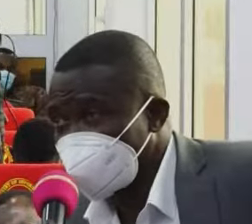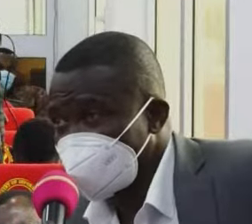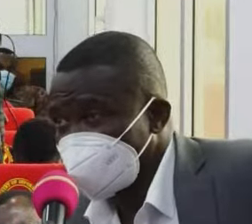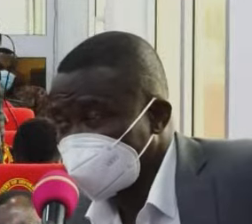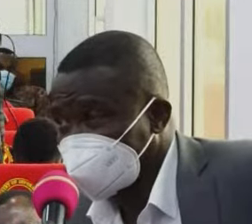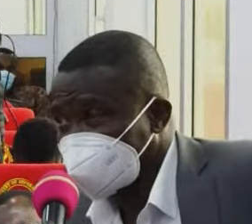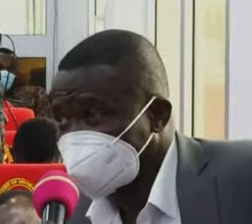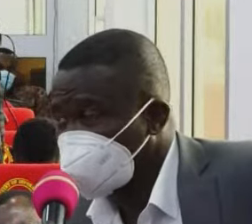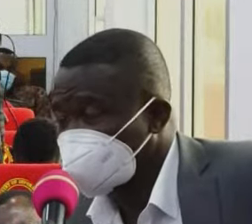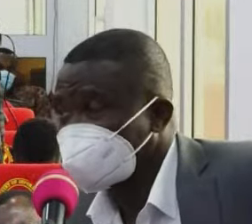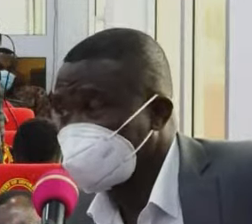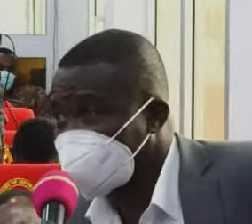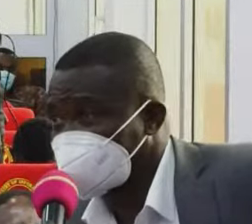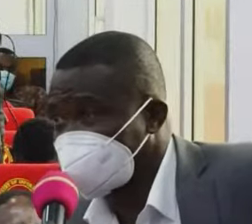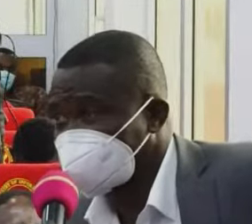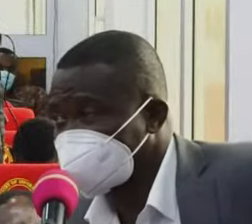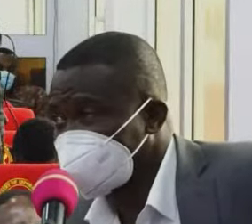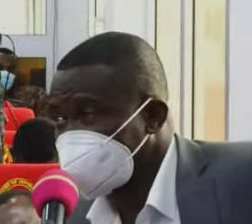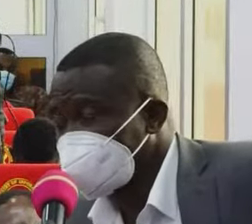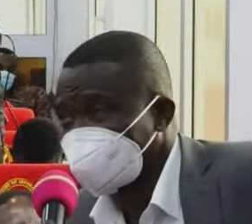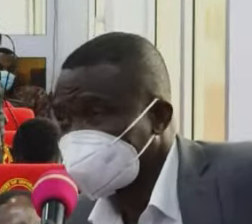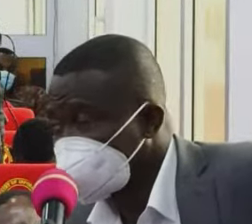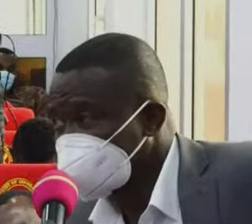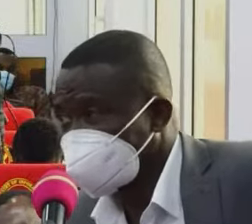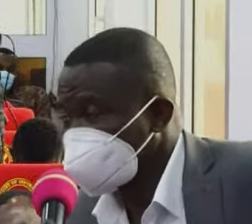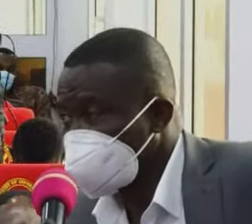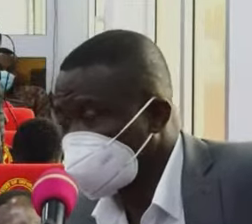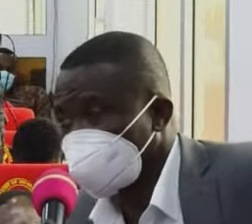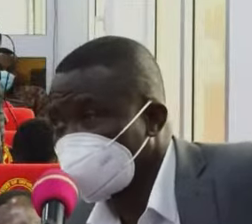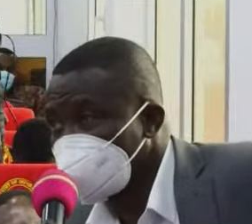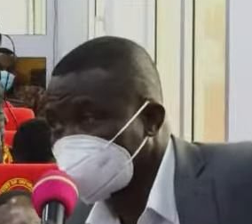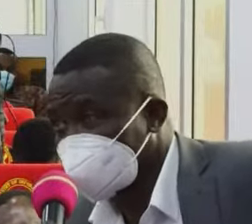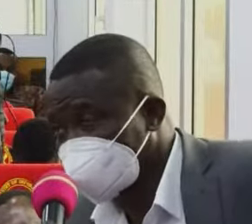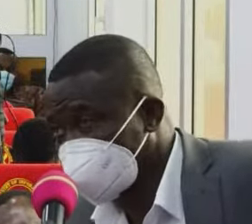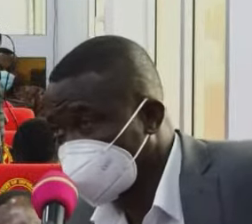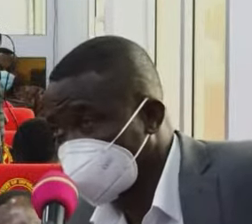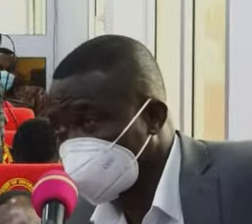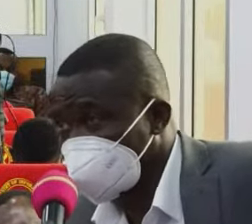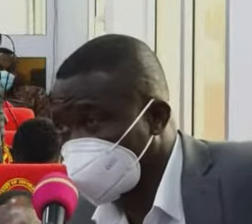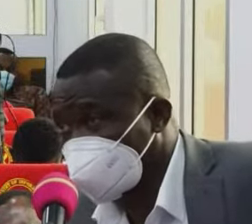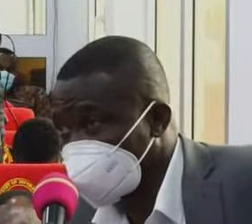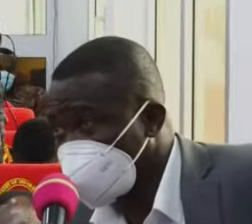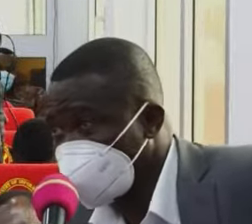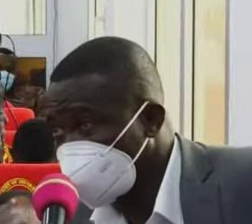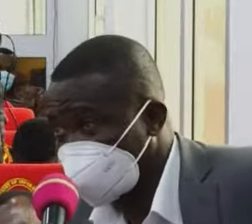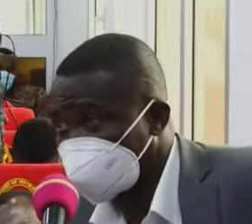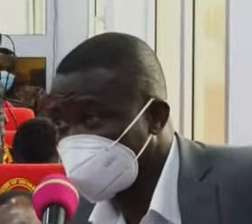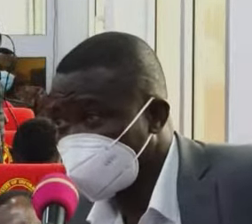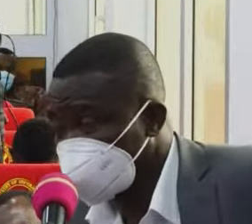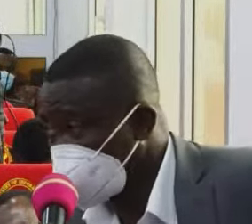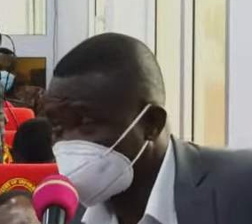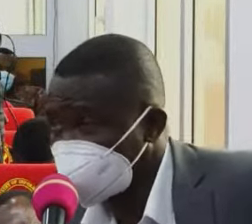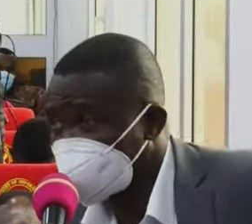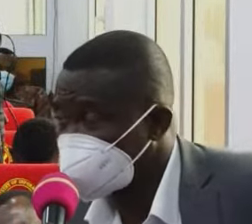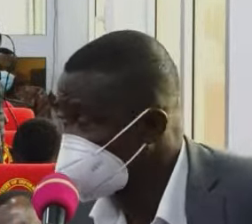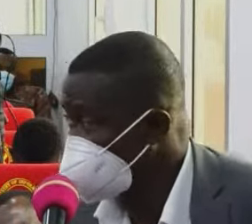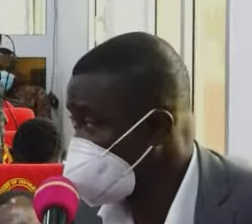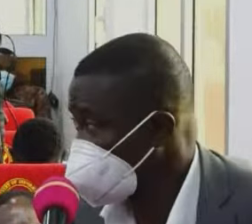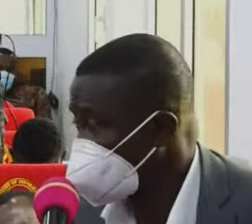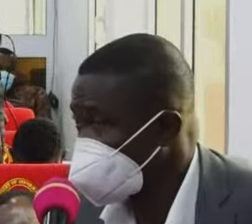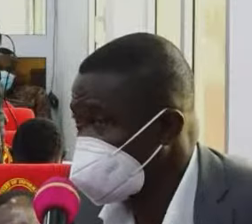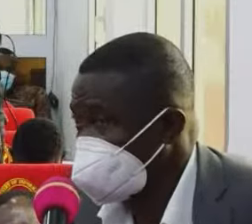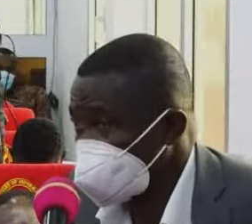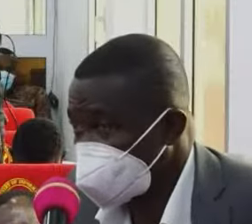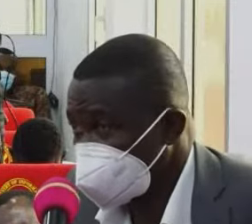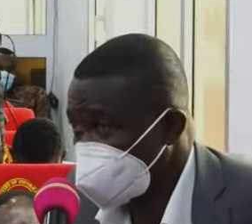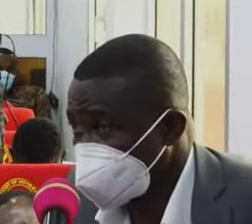criminal intent. It was just an accident. The thing just got burst as a result of the pressure they were using to clean the